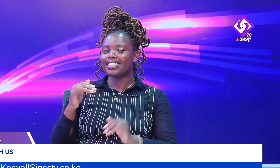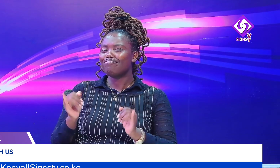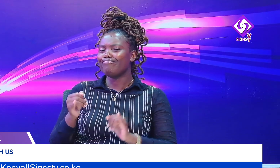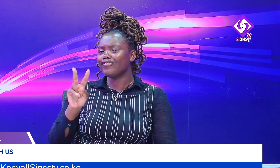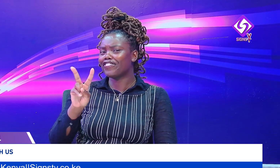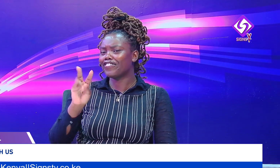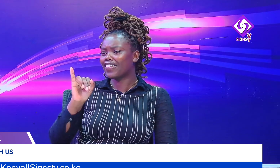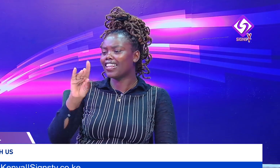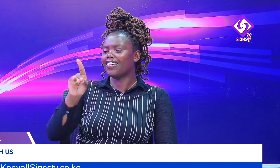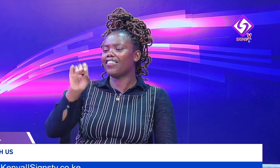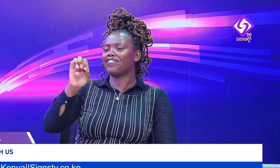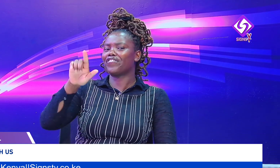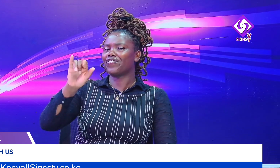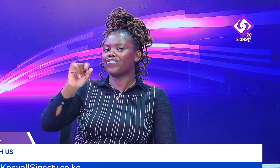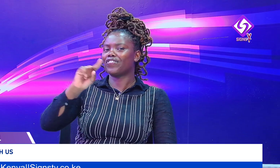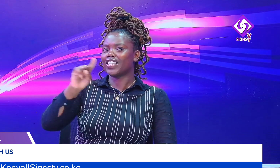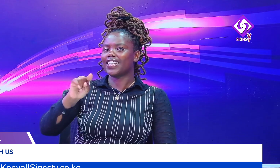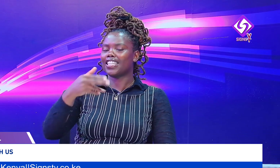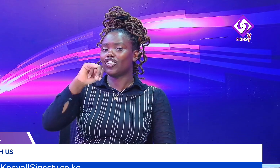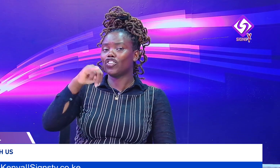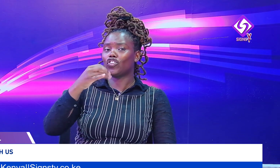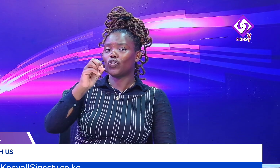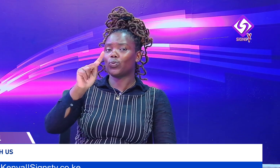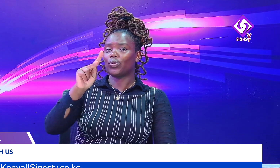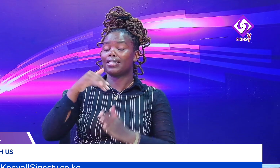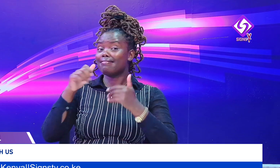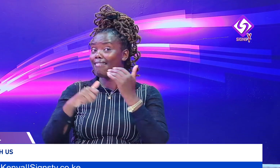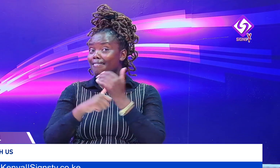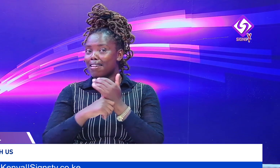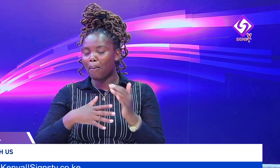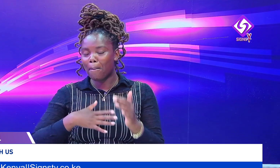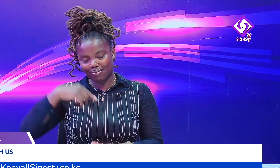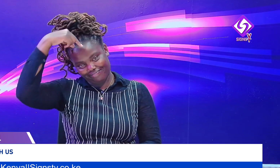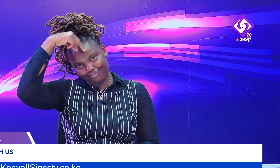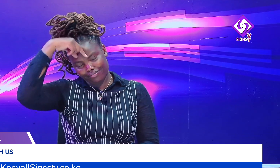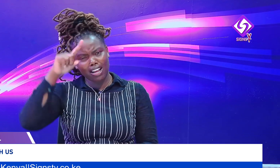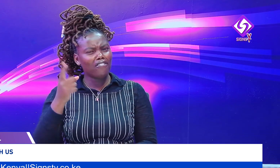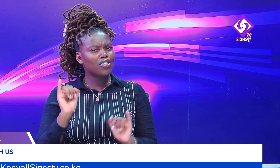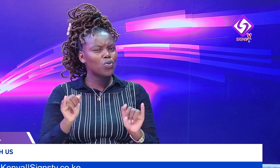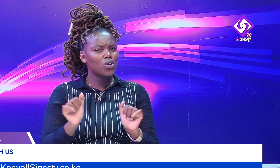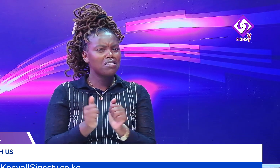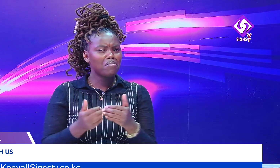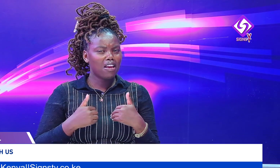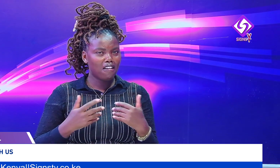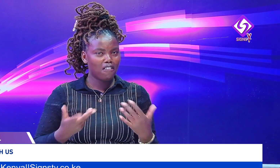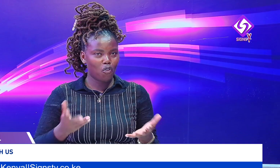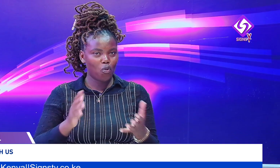I am your host, Videlis Njoki, and that is my sign name. On to our first news